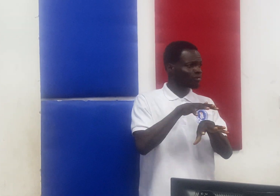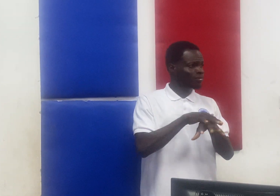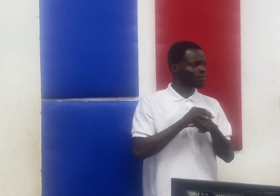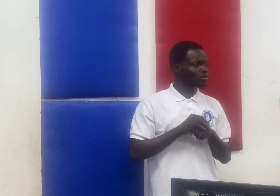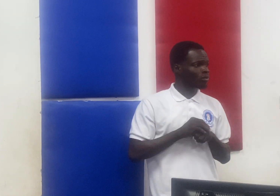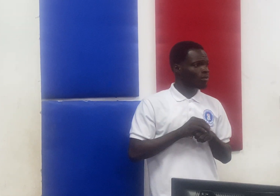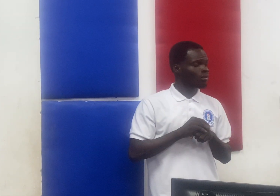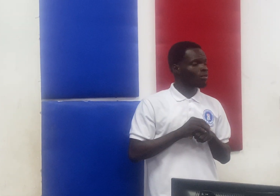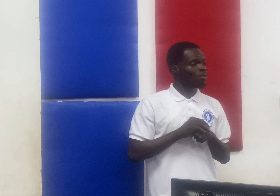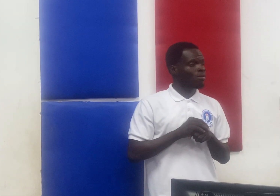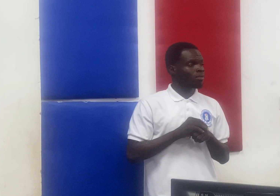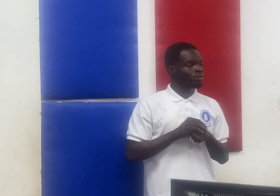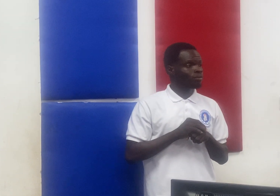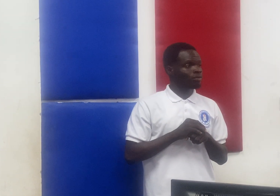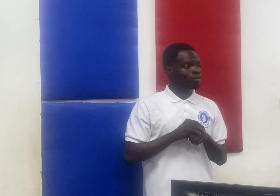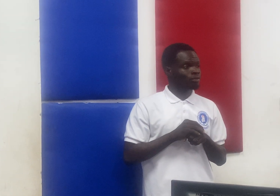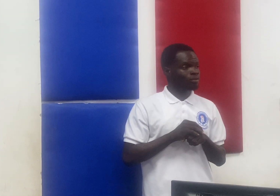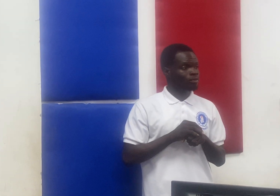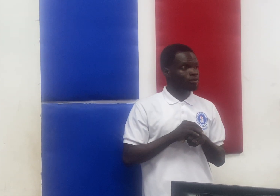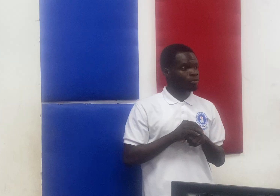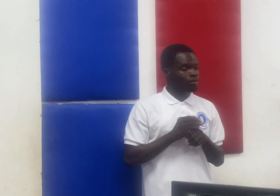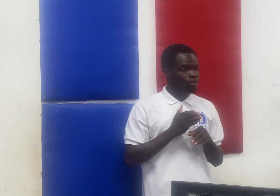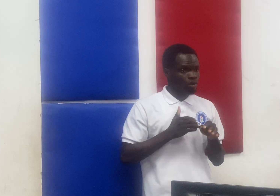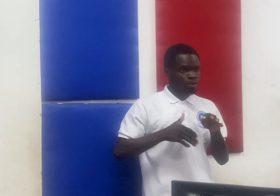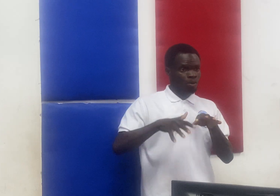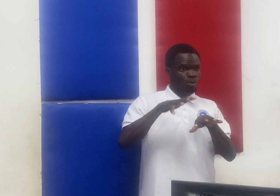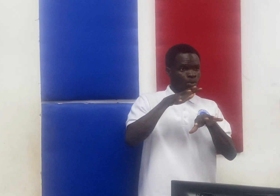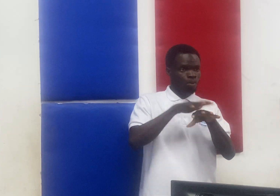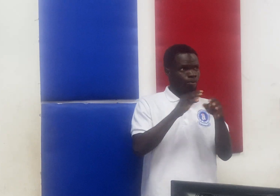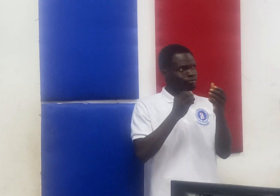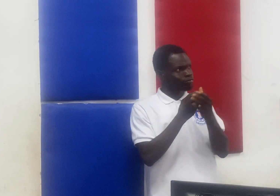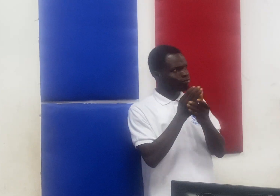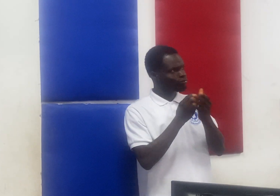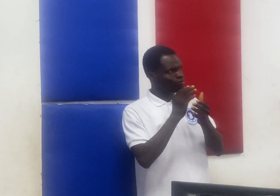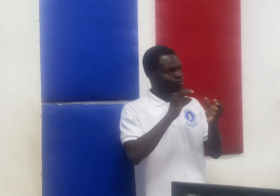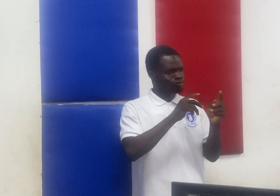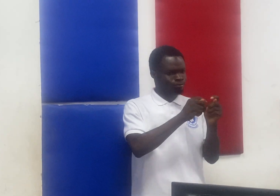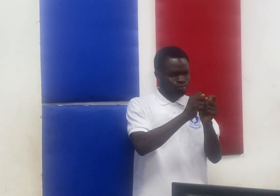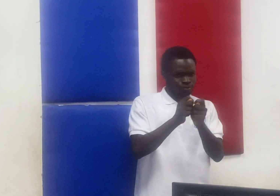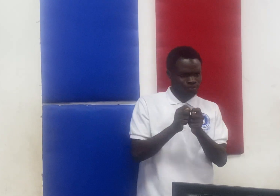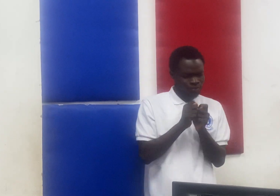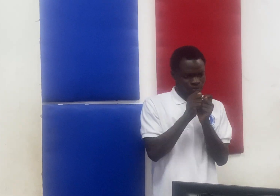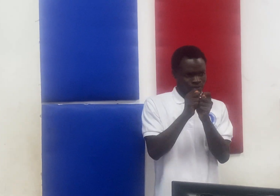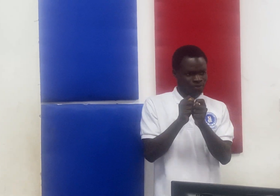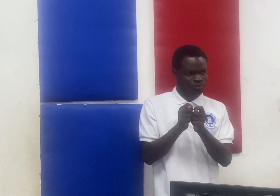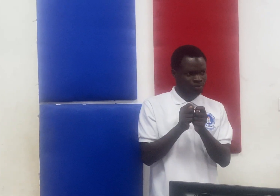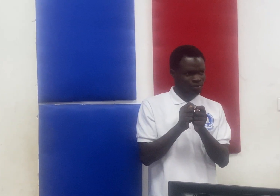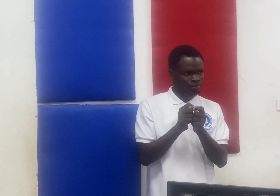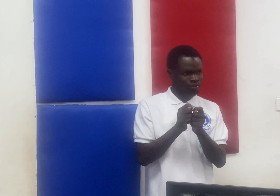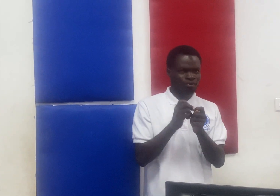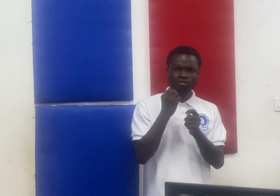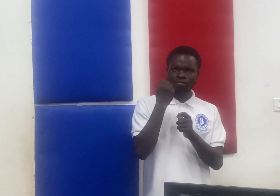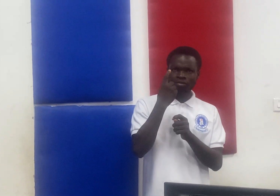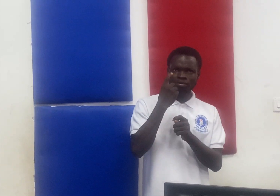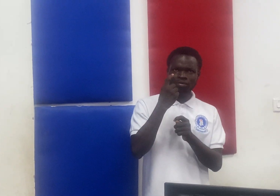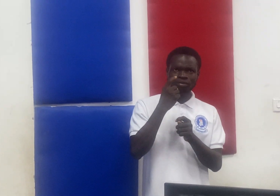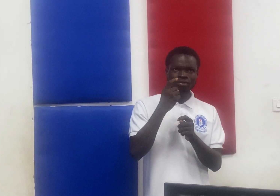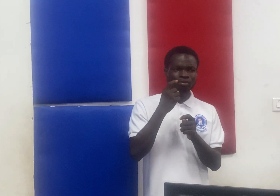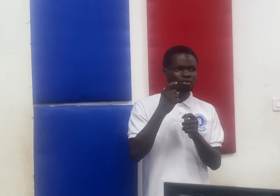now that they all grow together, they all grow together, they get to understand each other, especially